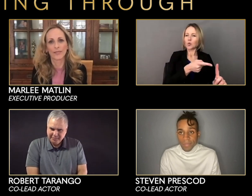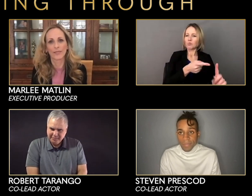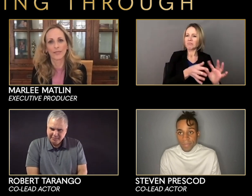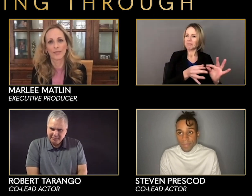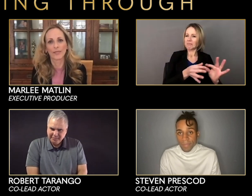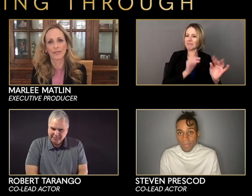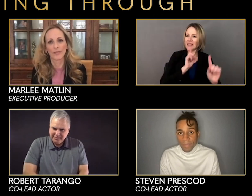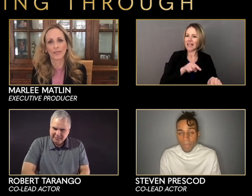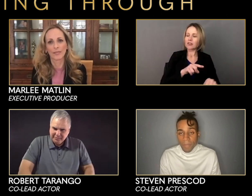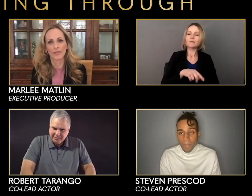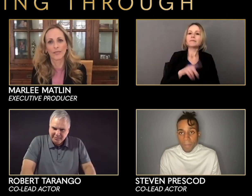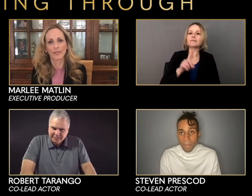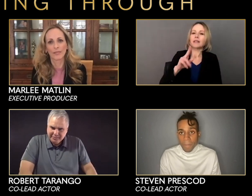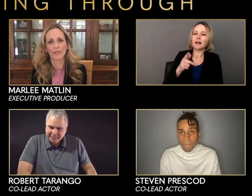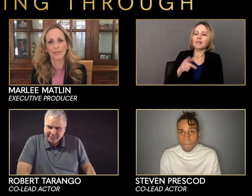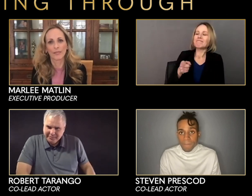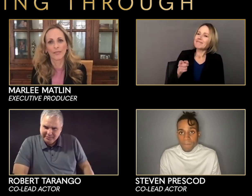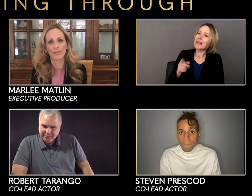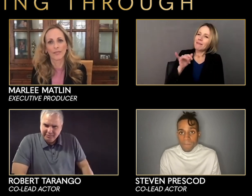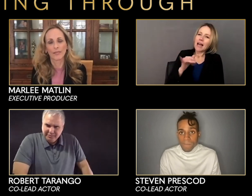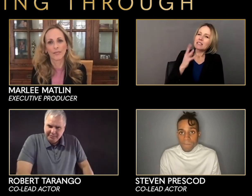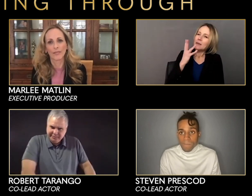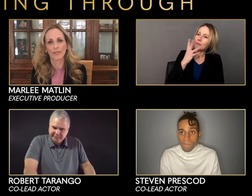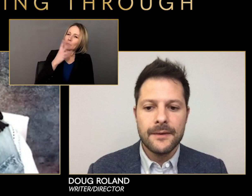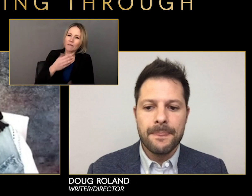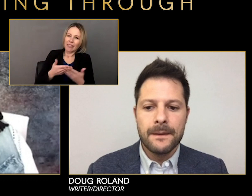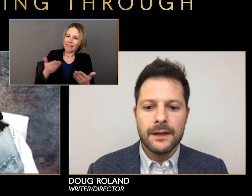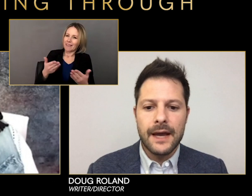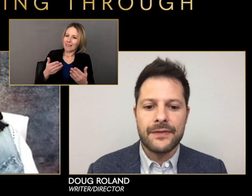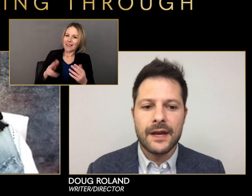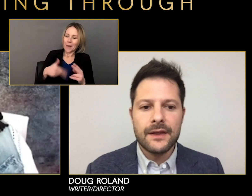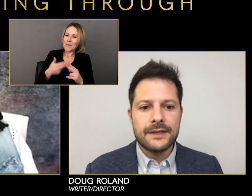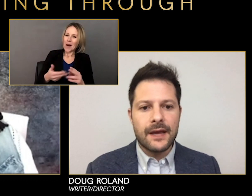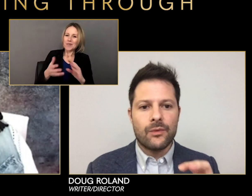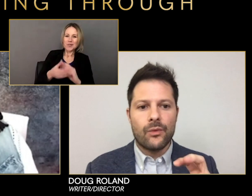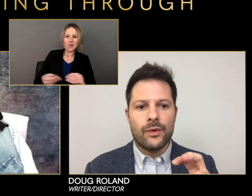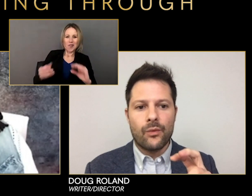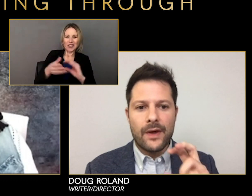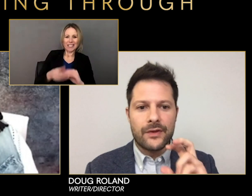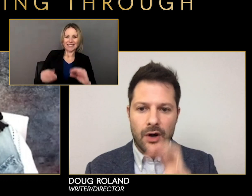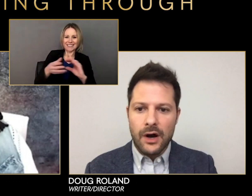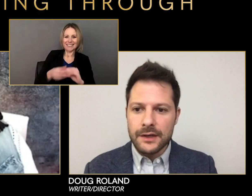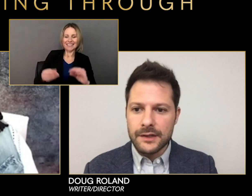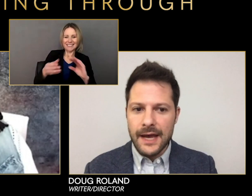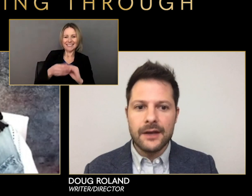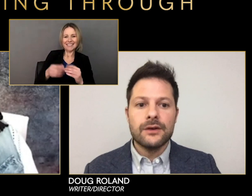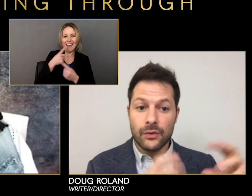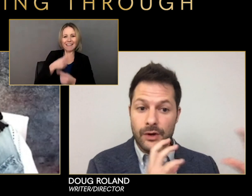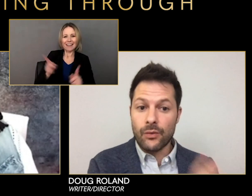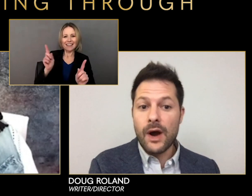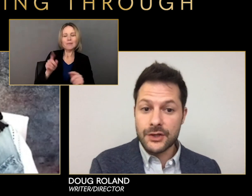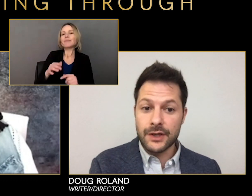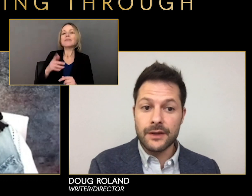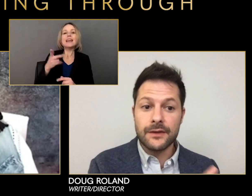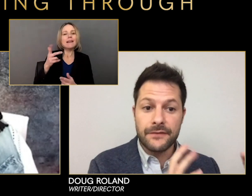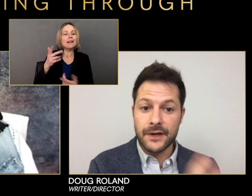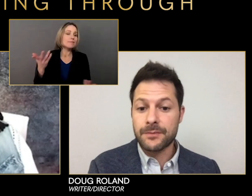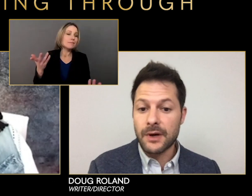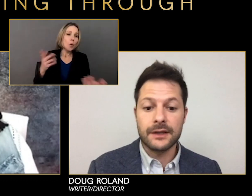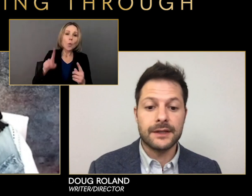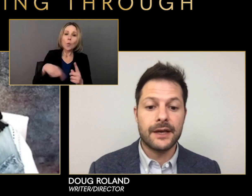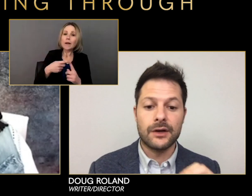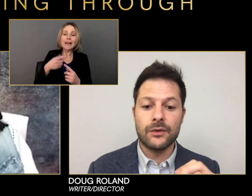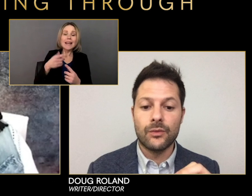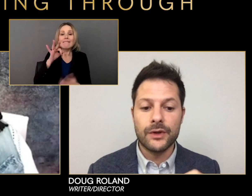the beautiful thing about storytelling, is that at the end of the day, whether you're on set or you're watching the